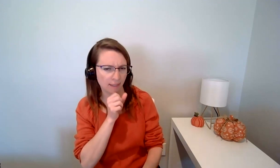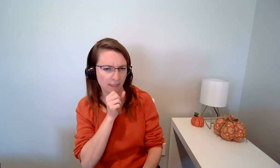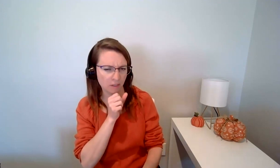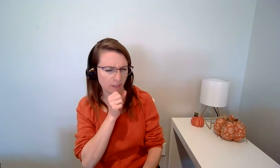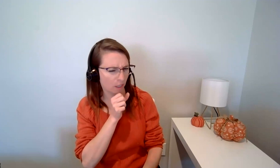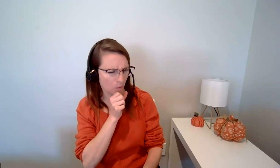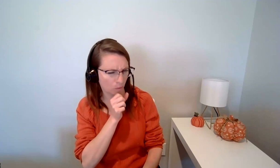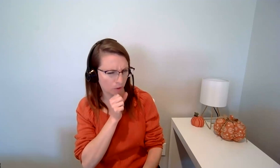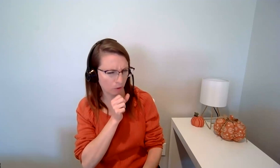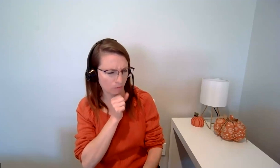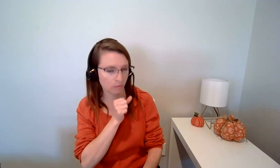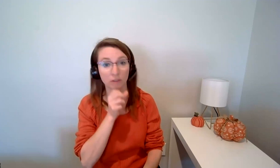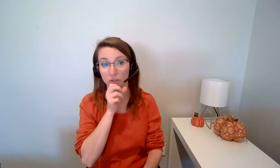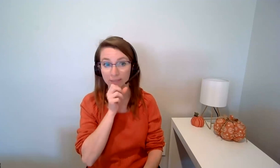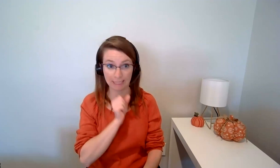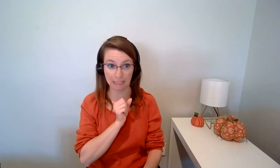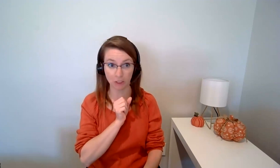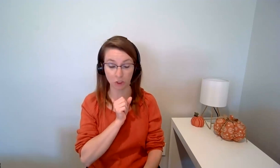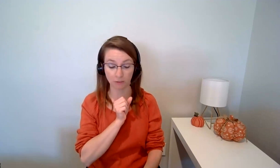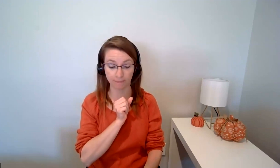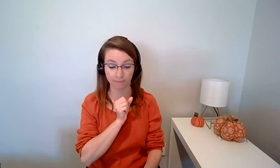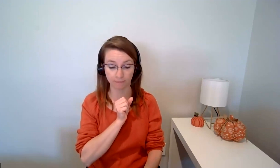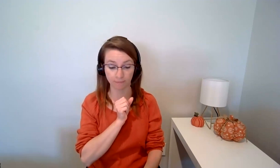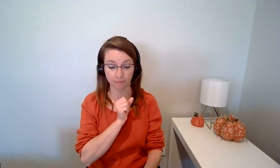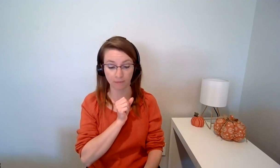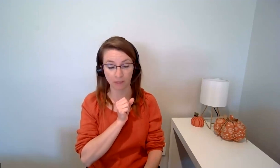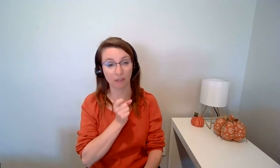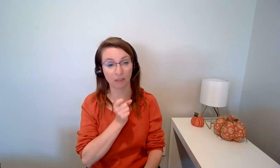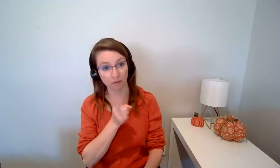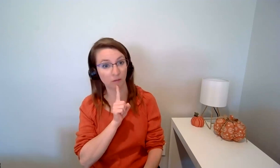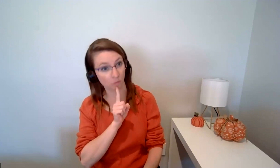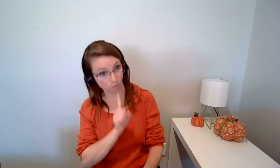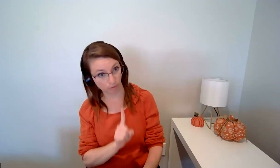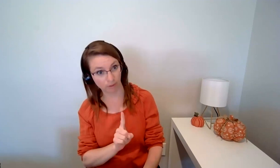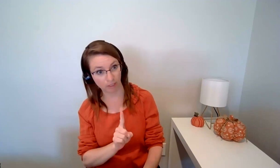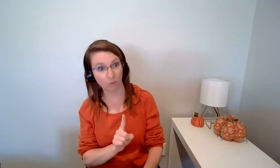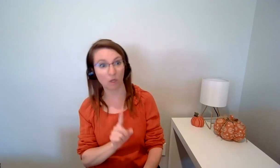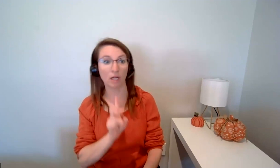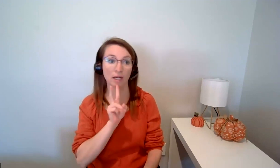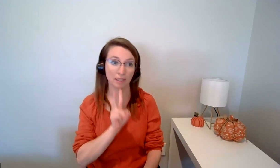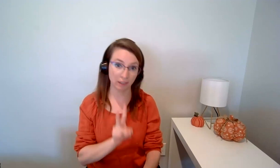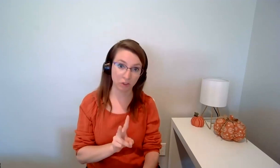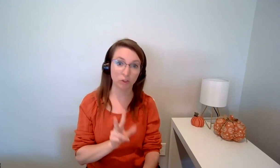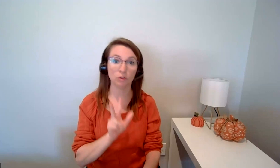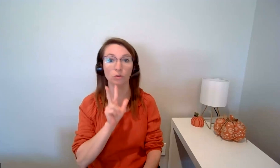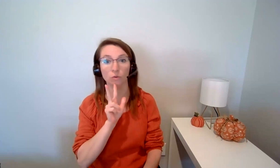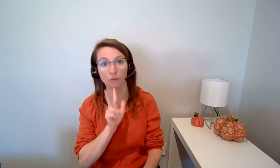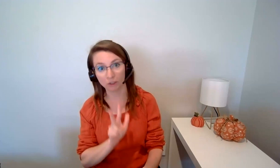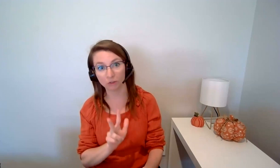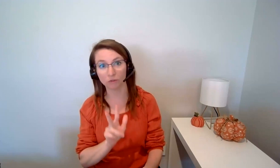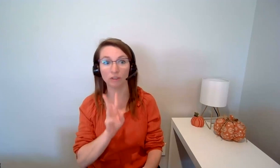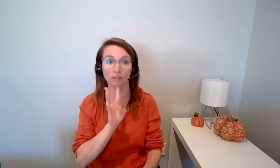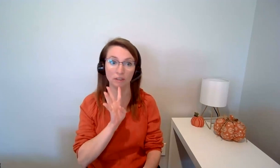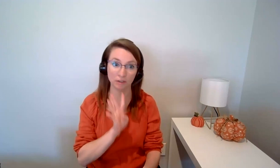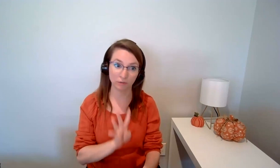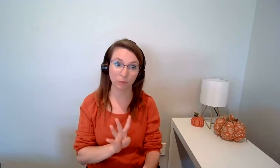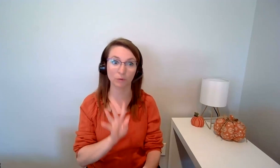age, like how old are you, and just age, and then age 1, age 2, age 3, age 4,